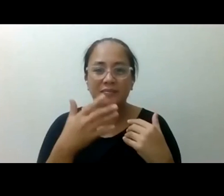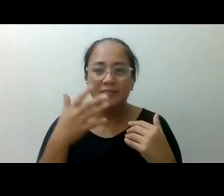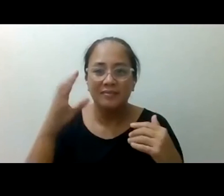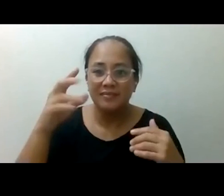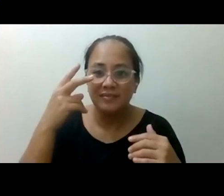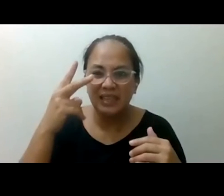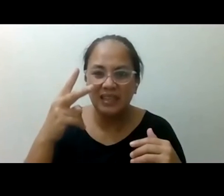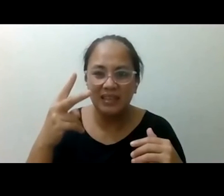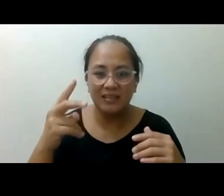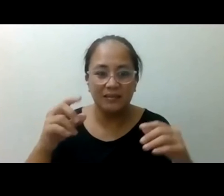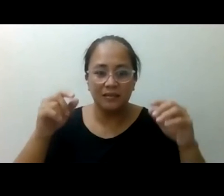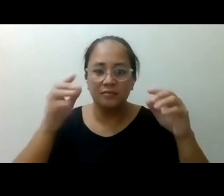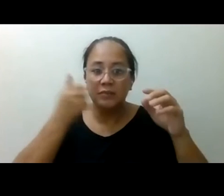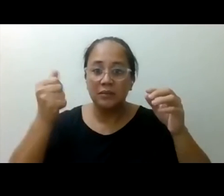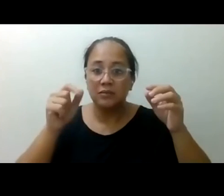spread out the,